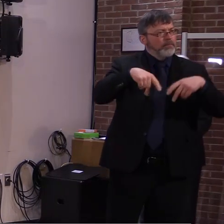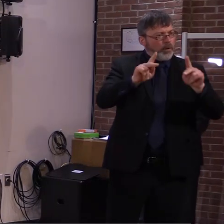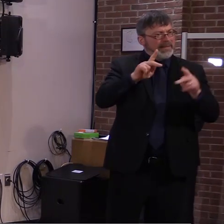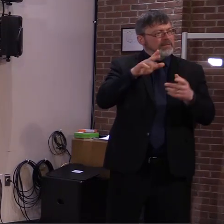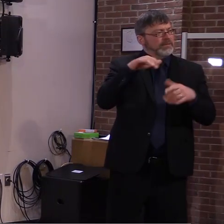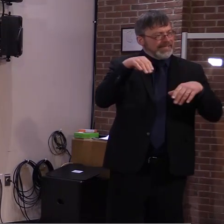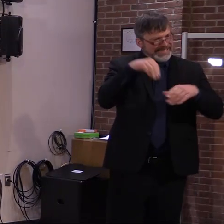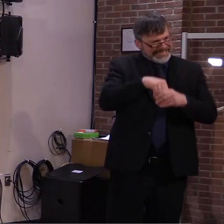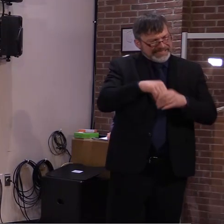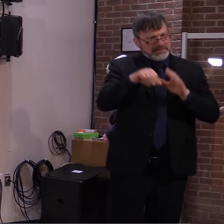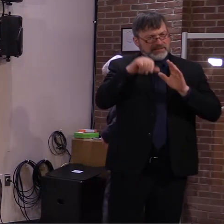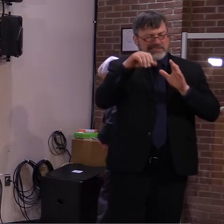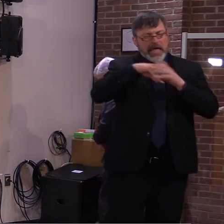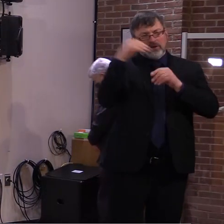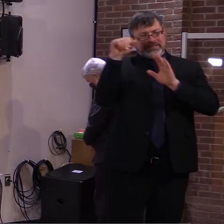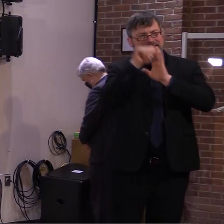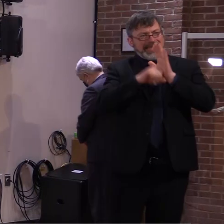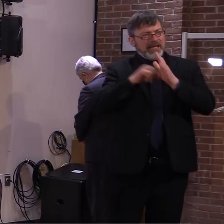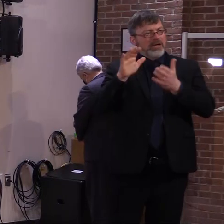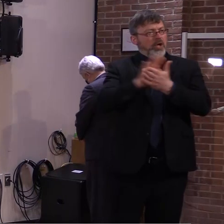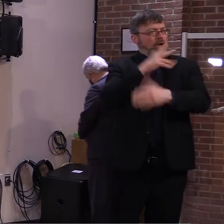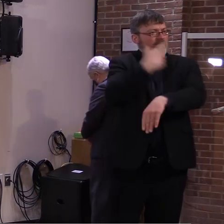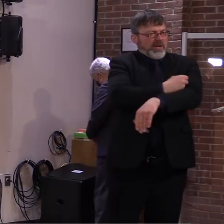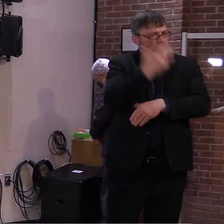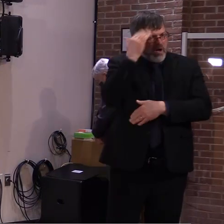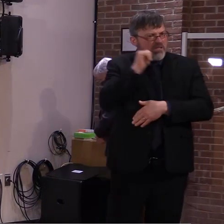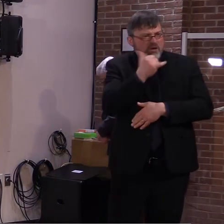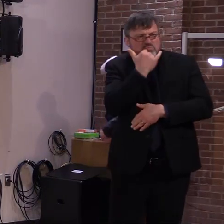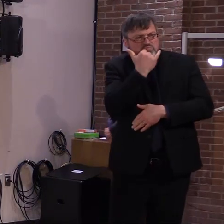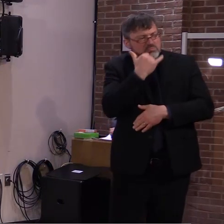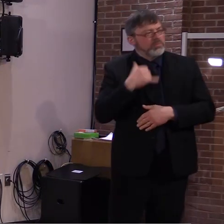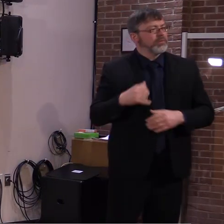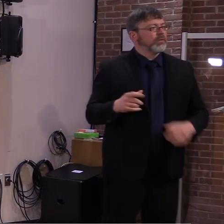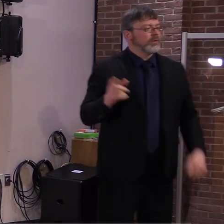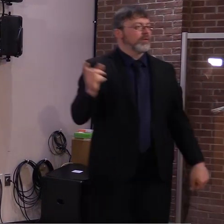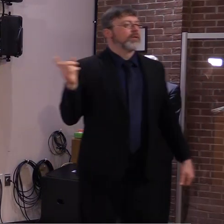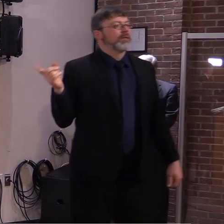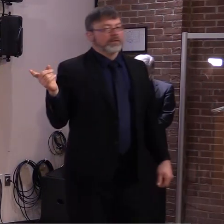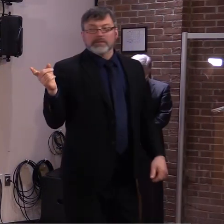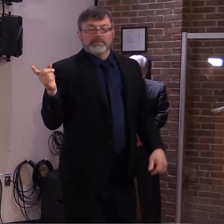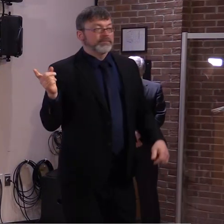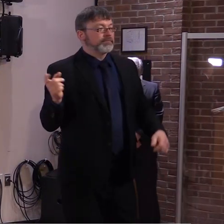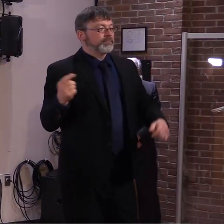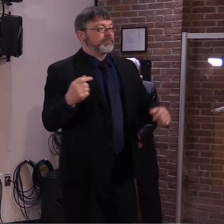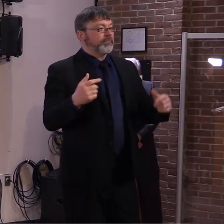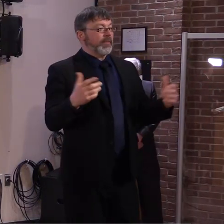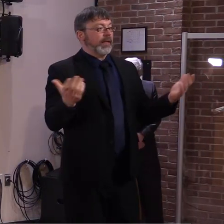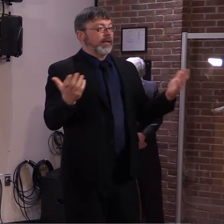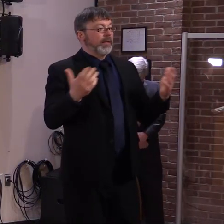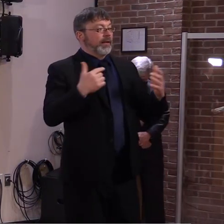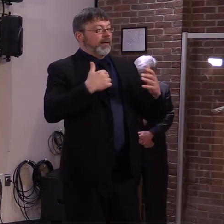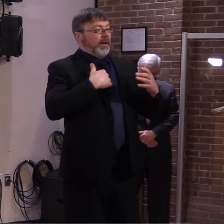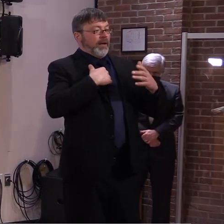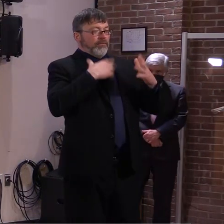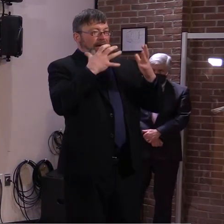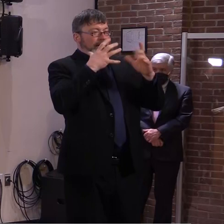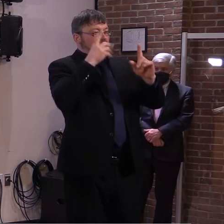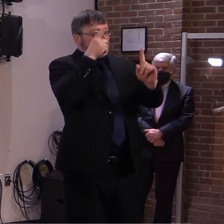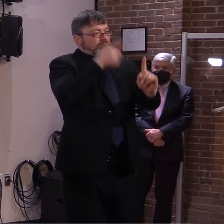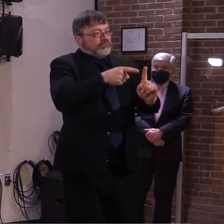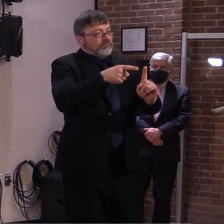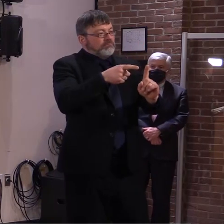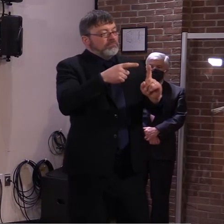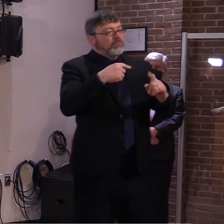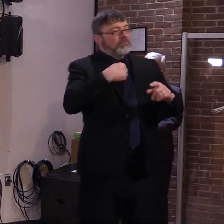first. Those who are in college, for instance, that are planning to spend the summer here, we wanted them to have the